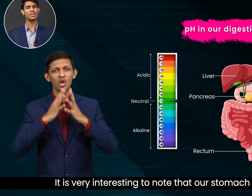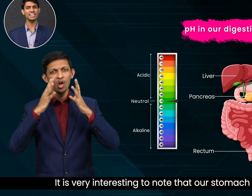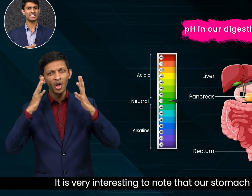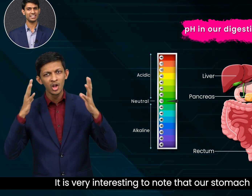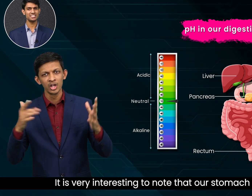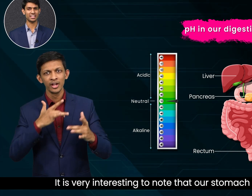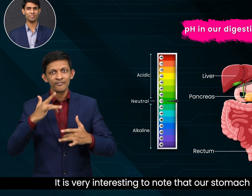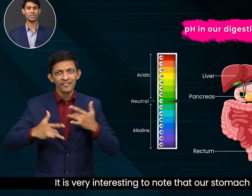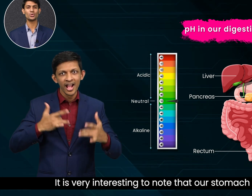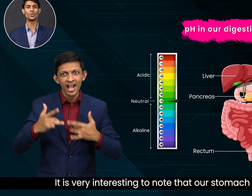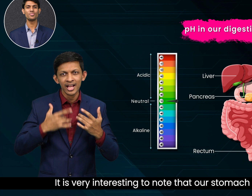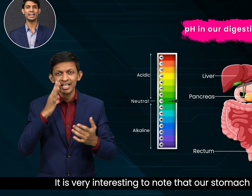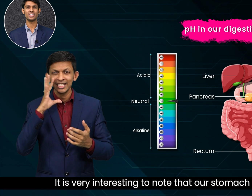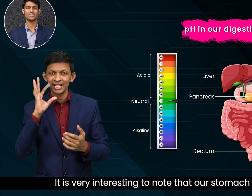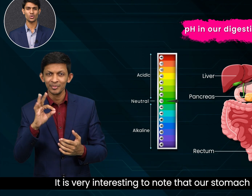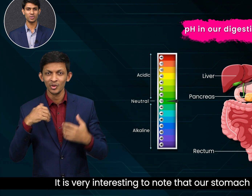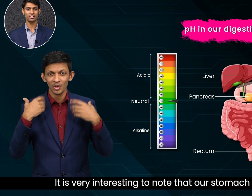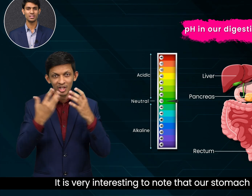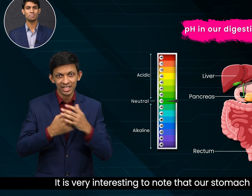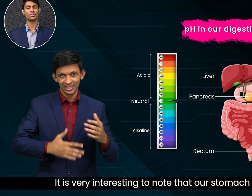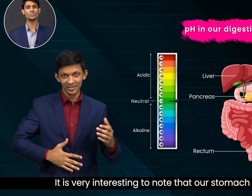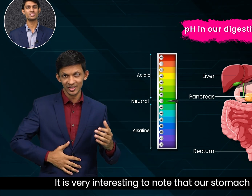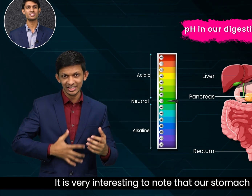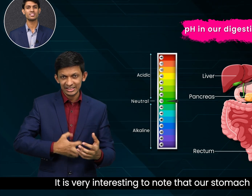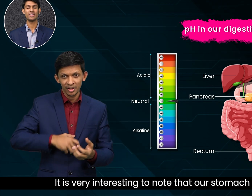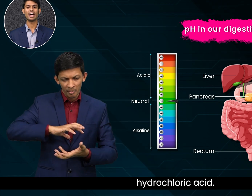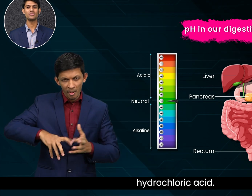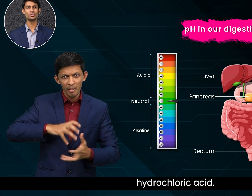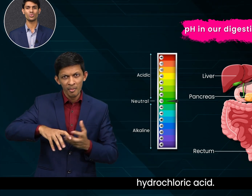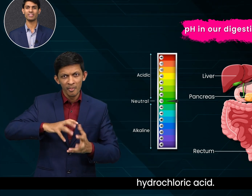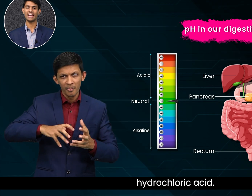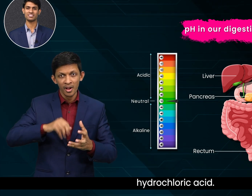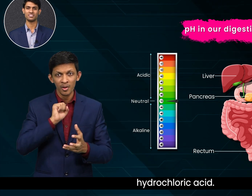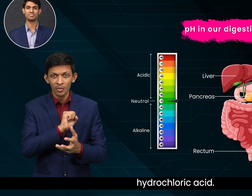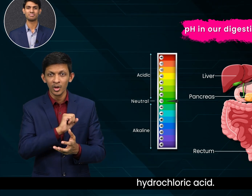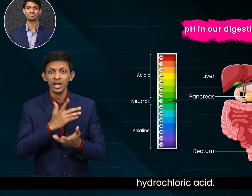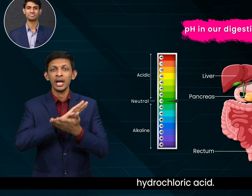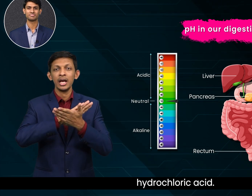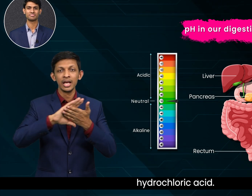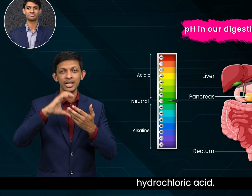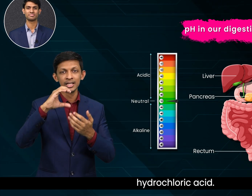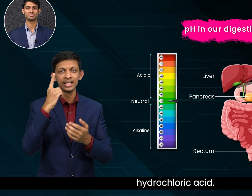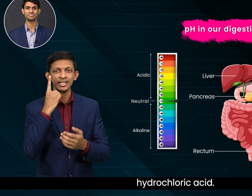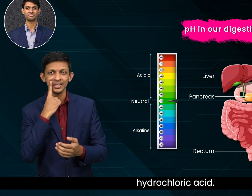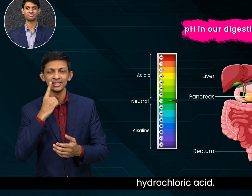It is very interesting to note that our stomach produces hydrochloric acid.